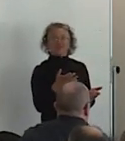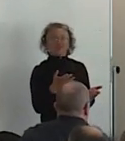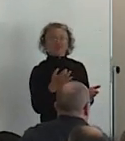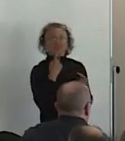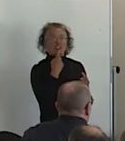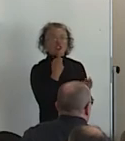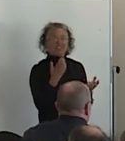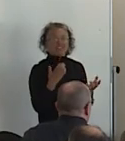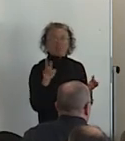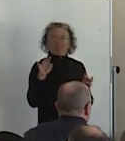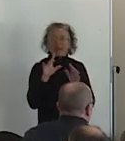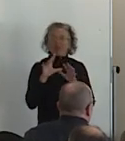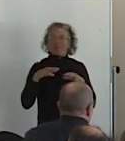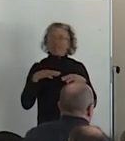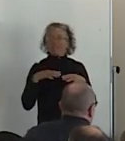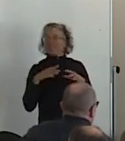Got a couple of minutes.